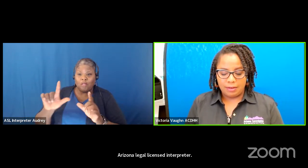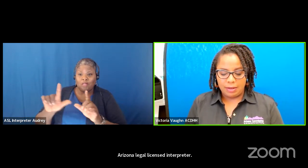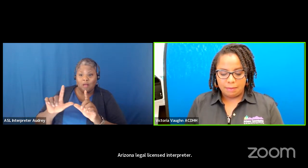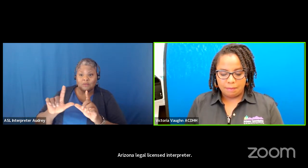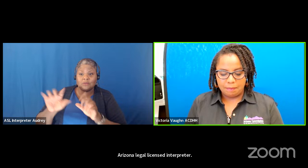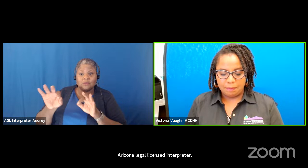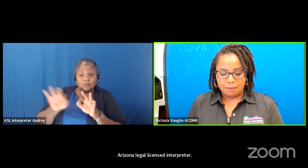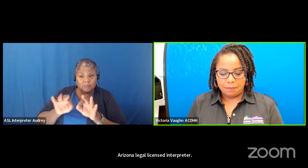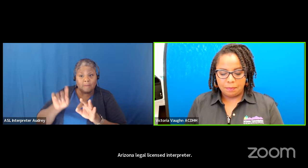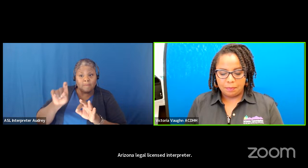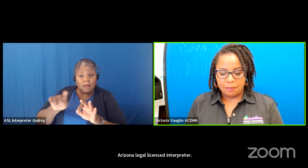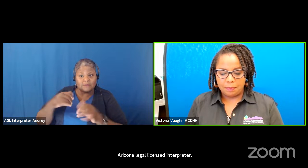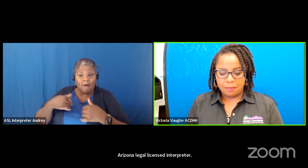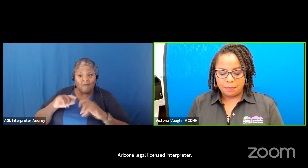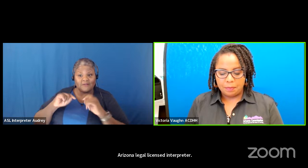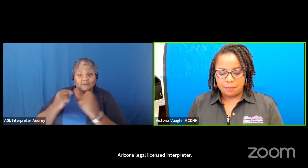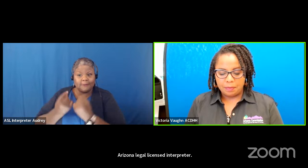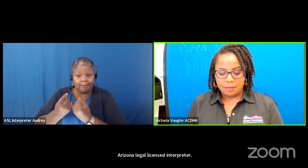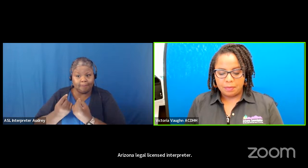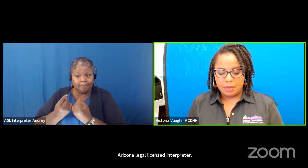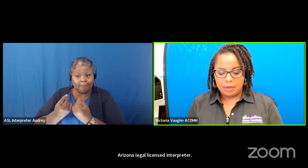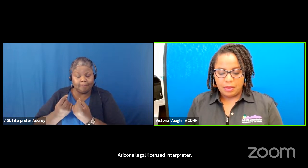work with a team.